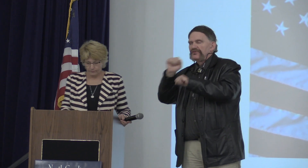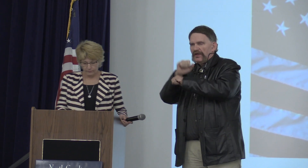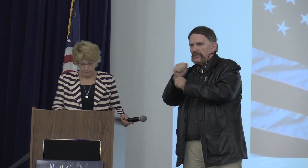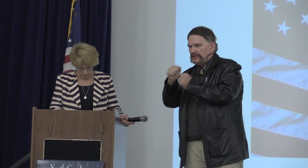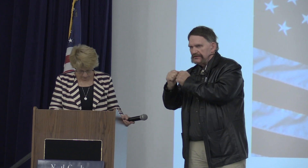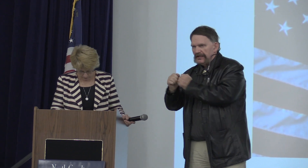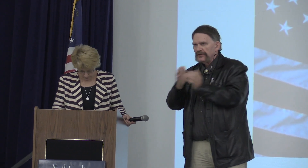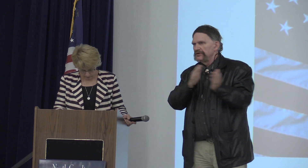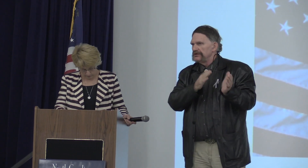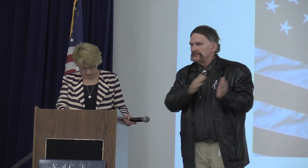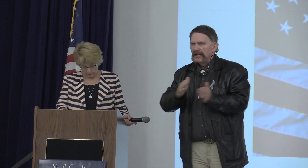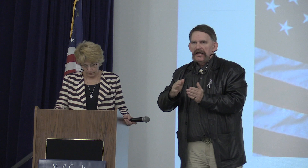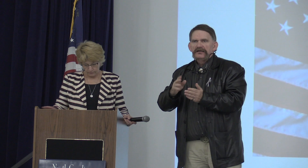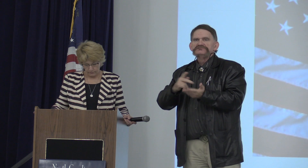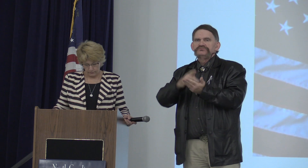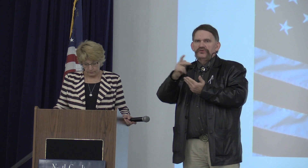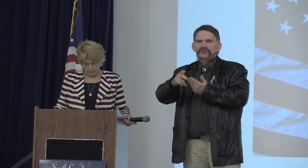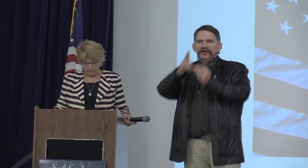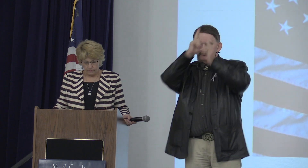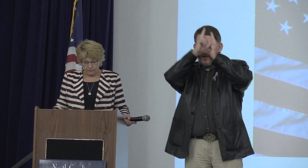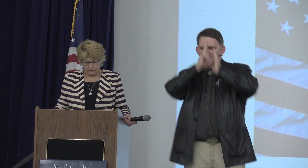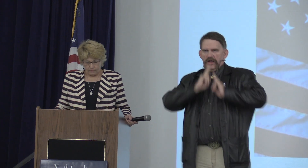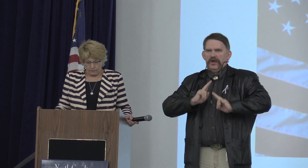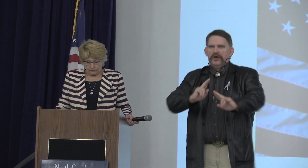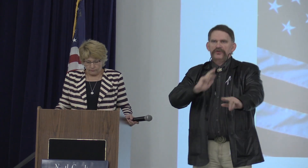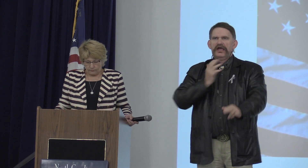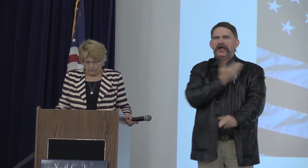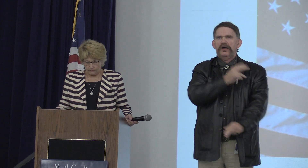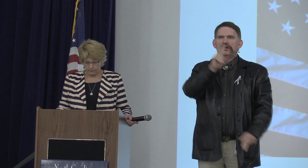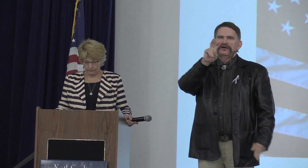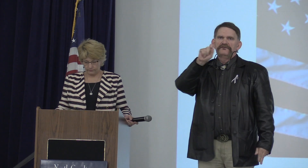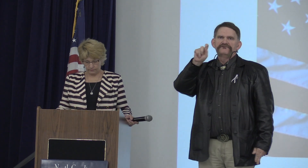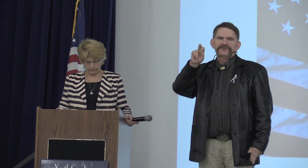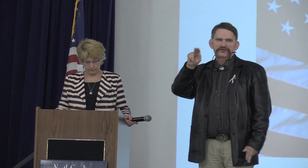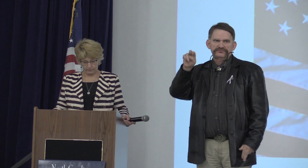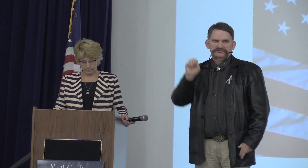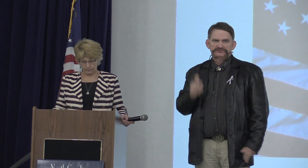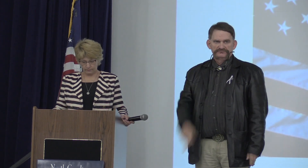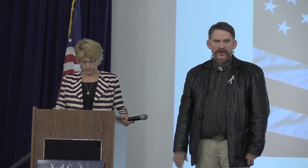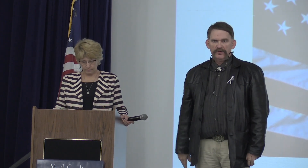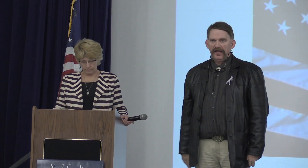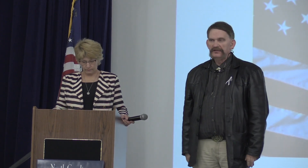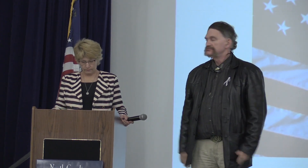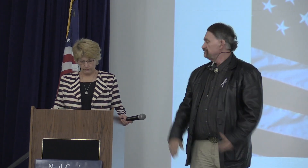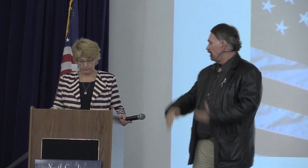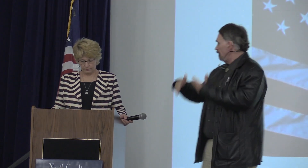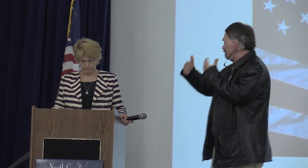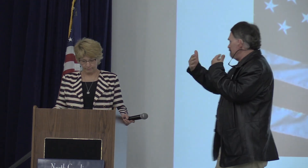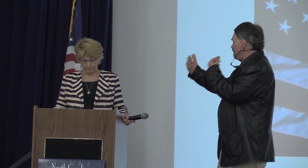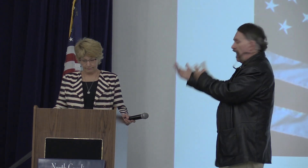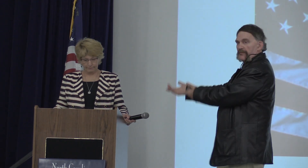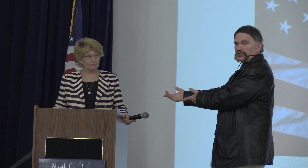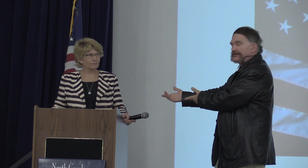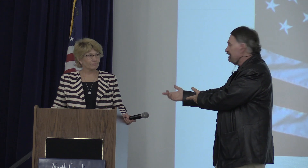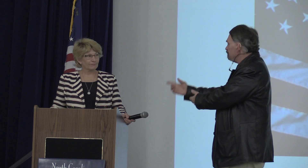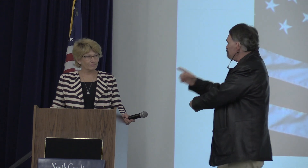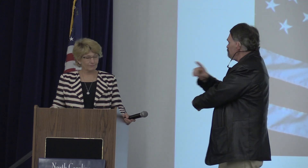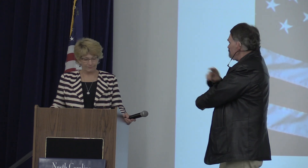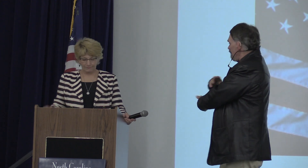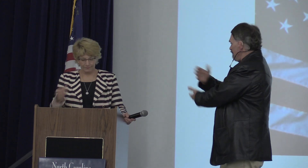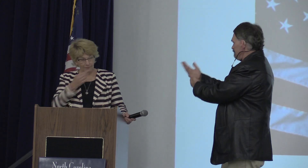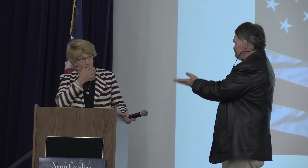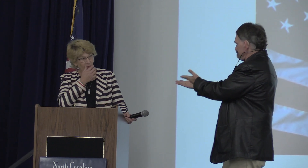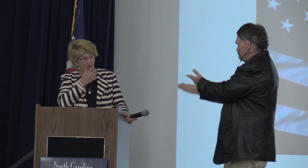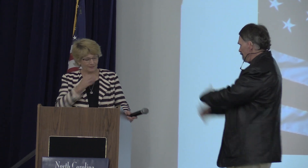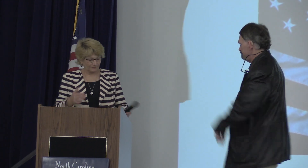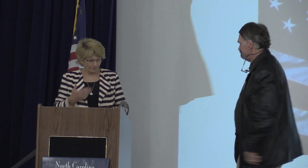Delene's middle school social studies, they work together to plan this program to honor our veterans. So I'm going to turn